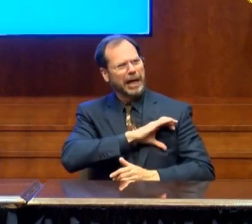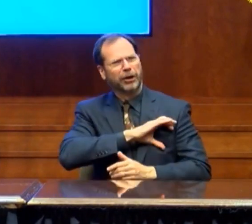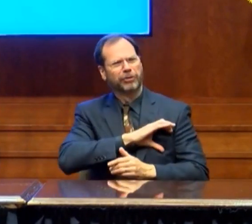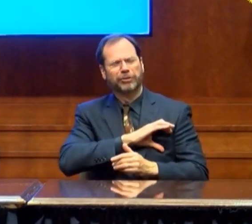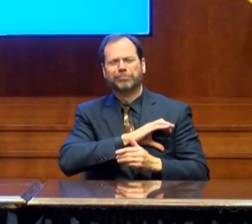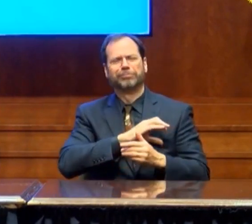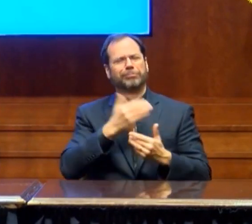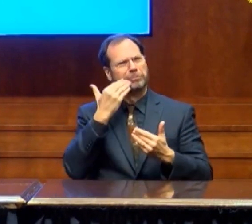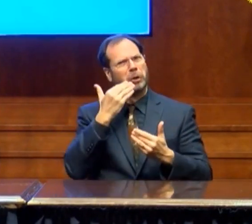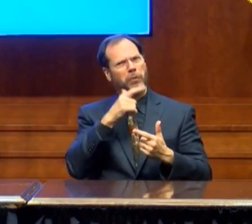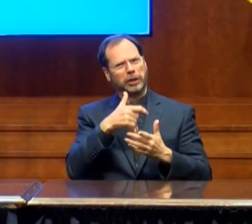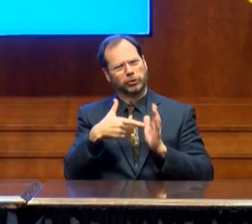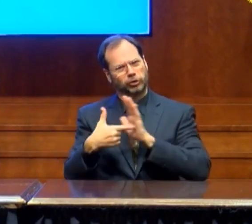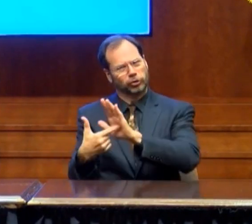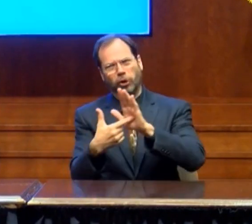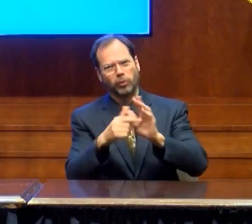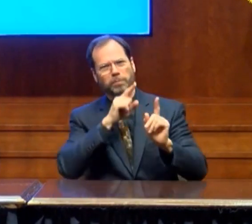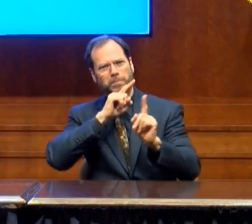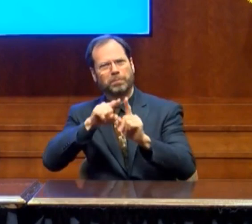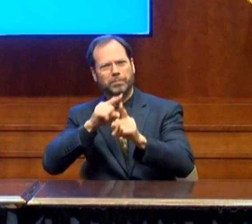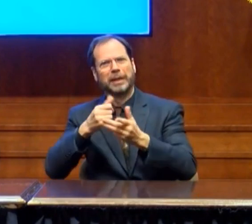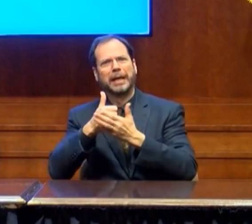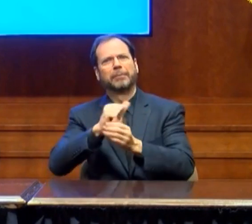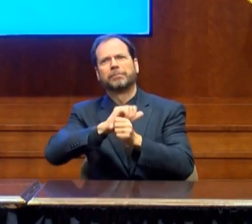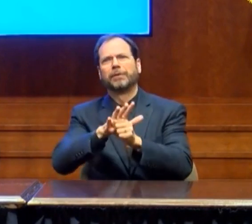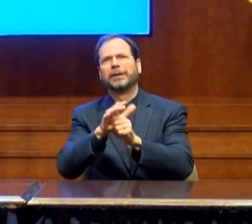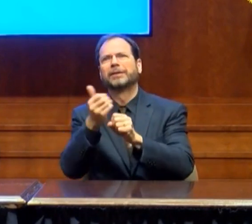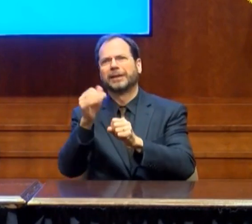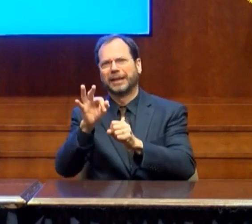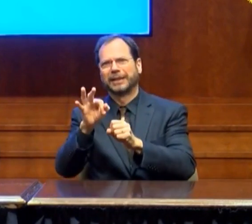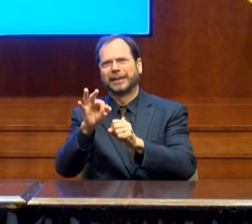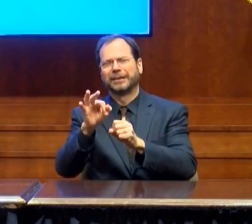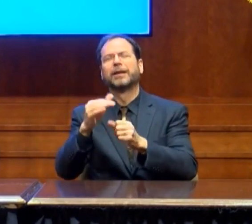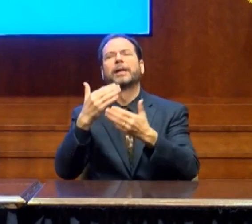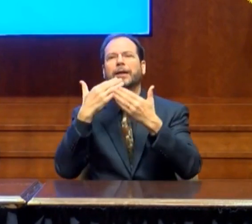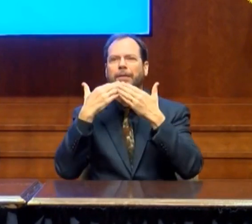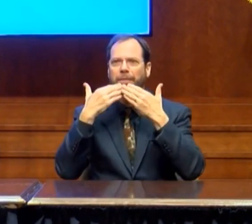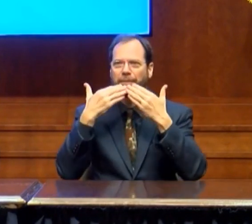shown in responding to the coronavirus in Texas. Thank you.